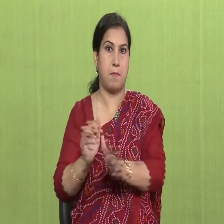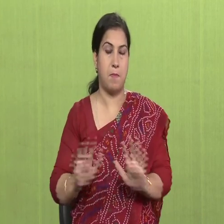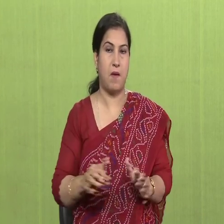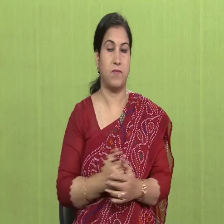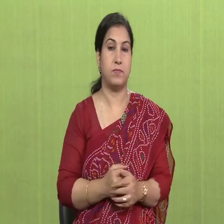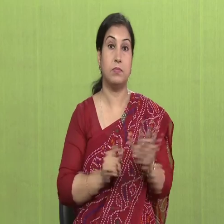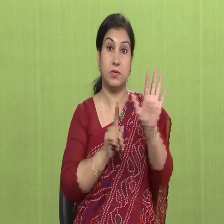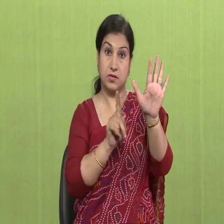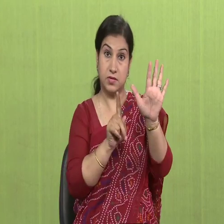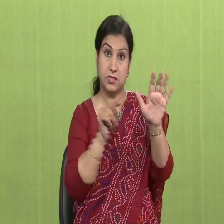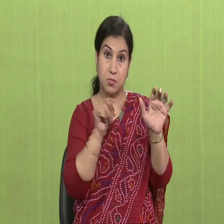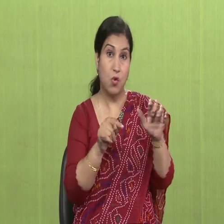Sixth point is